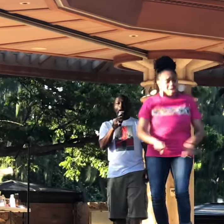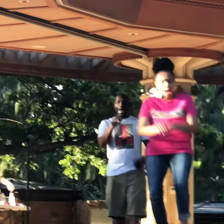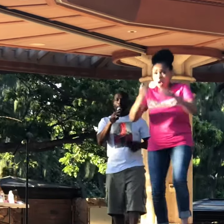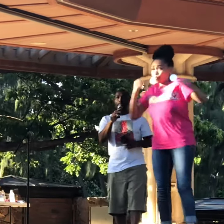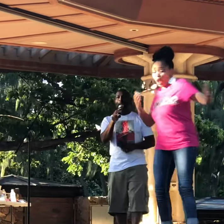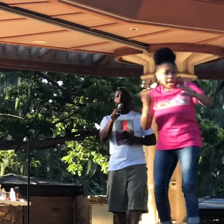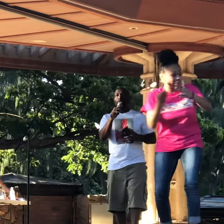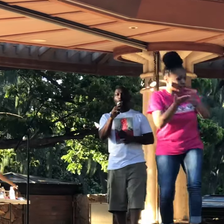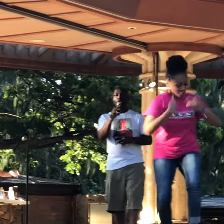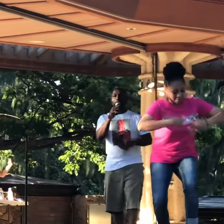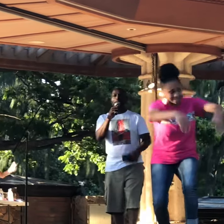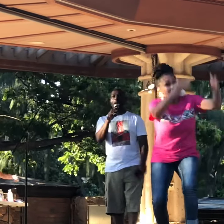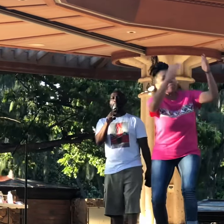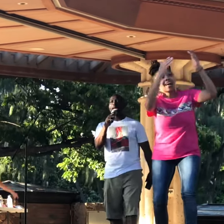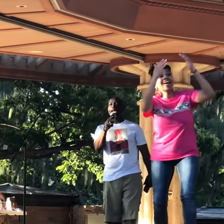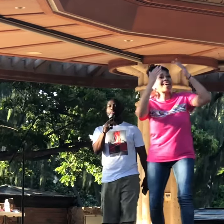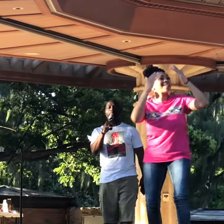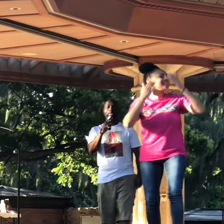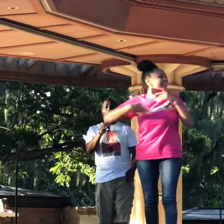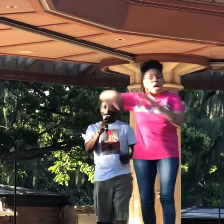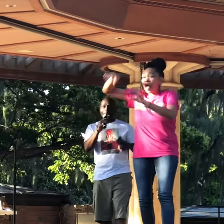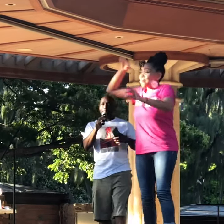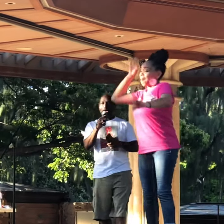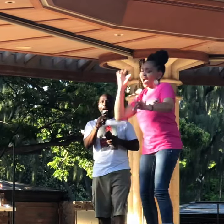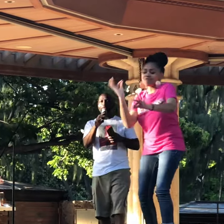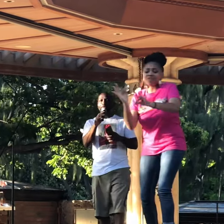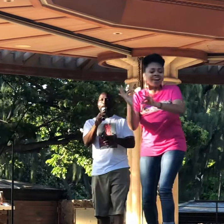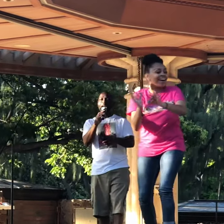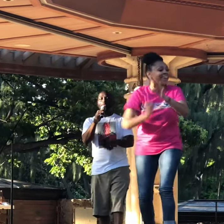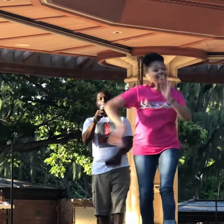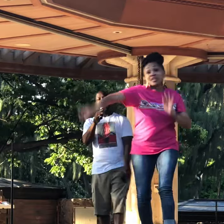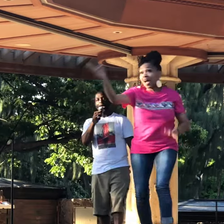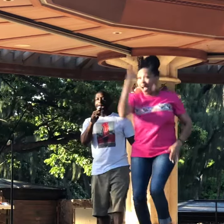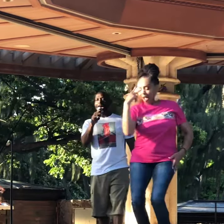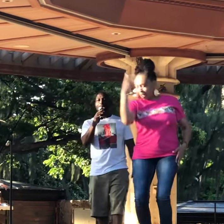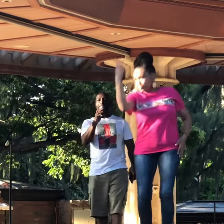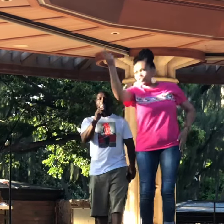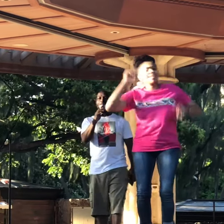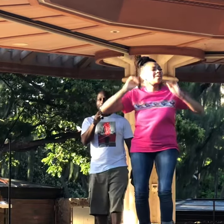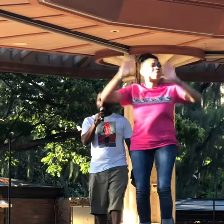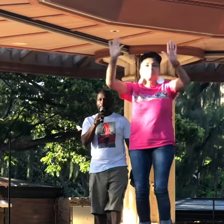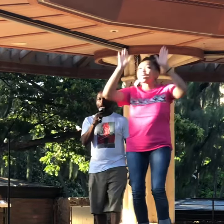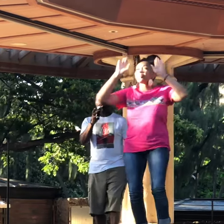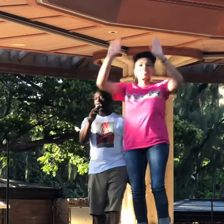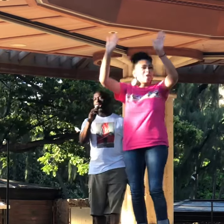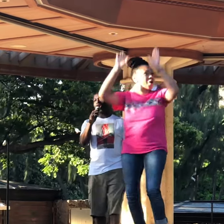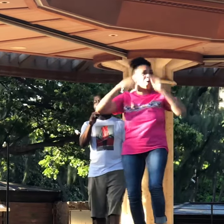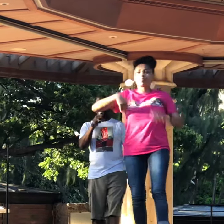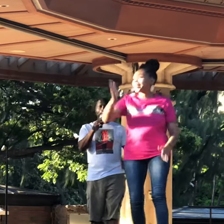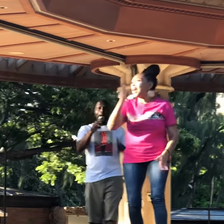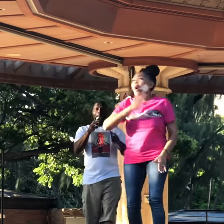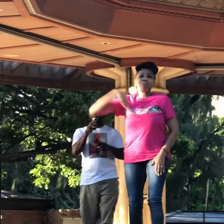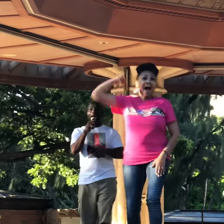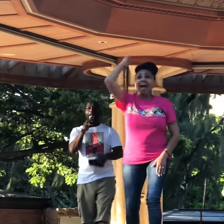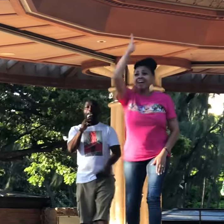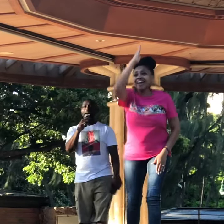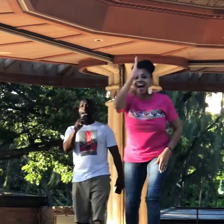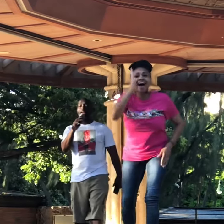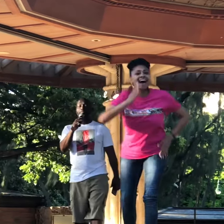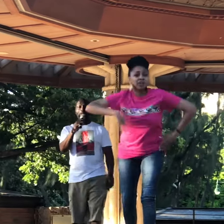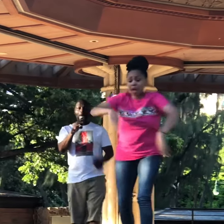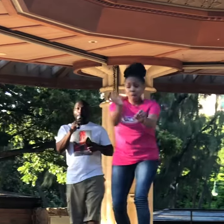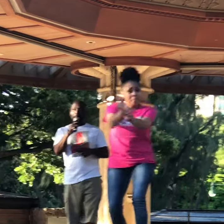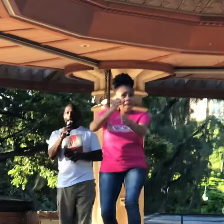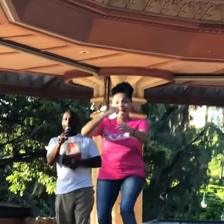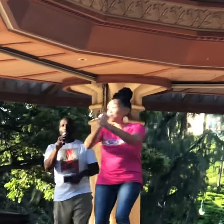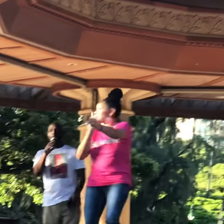I know a breakthrough is coming. By faith, I see a miracle. My